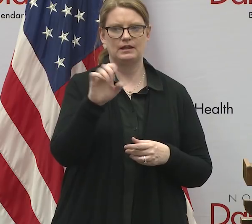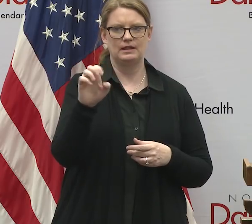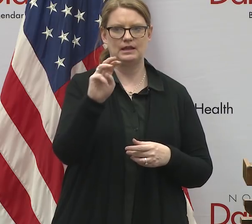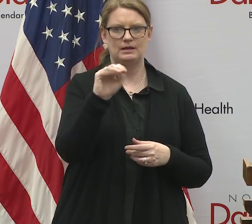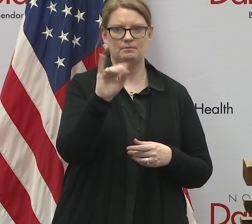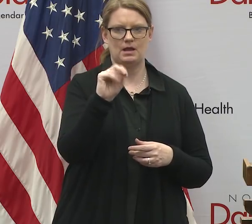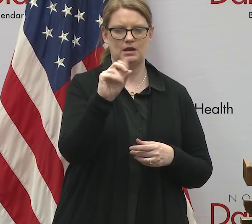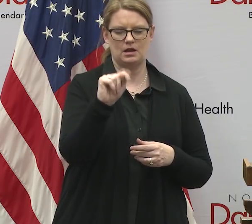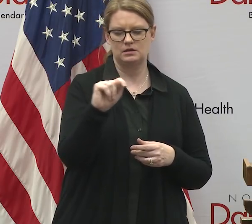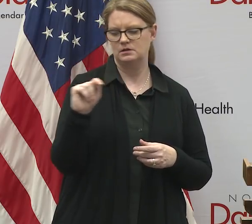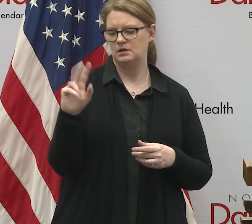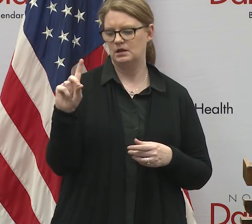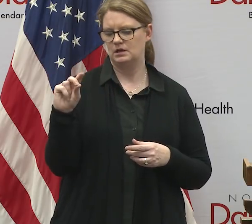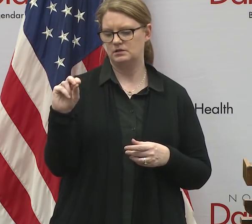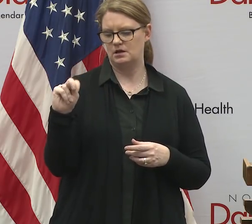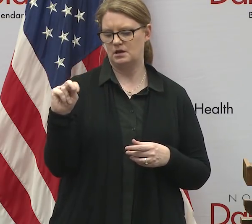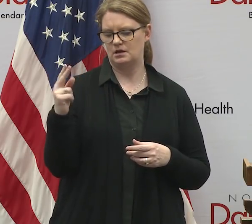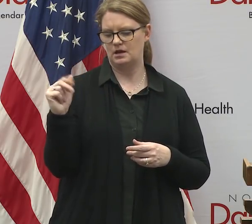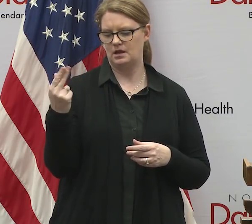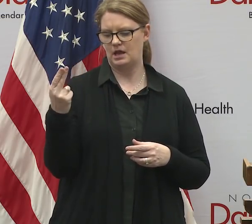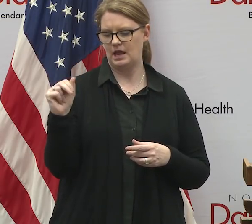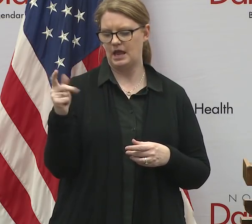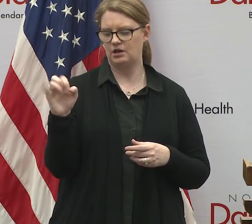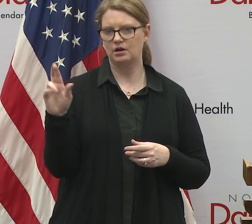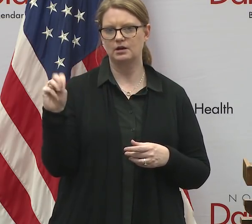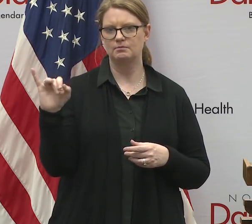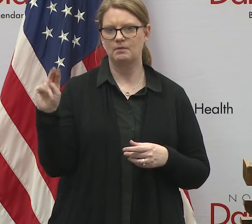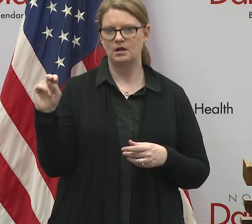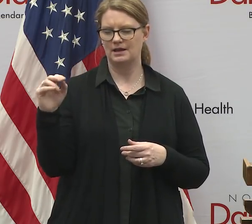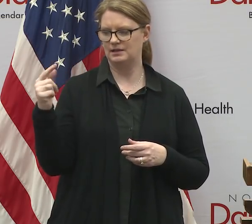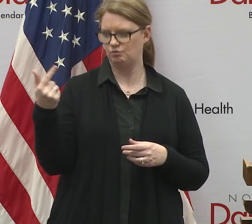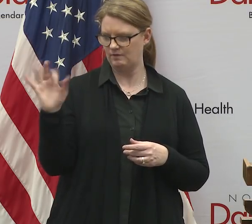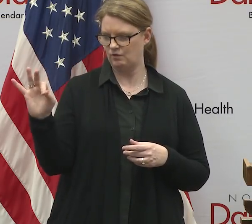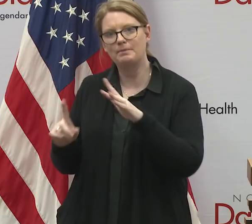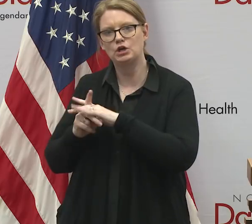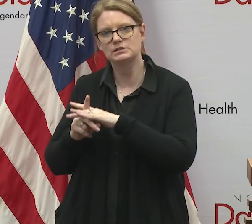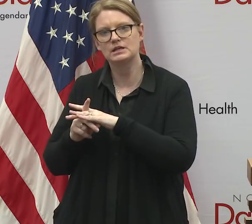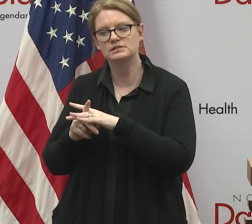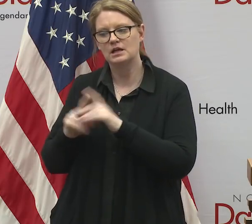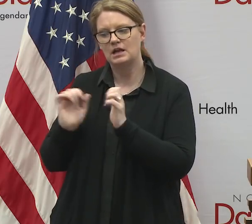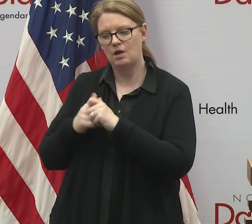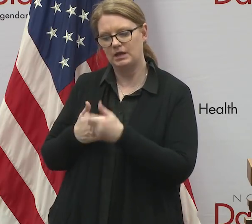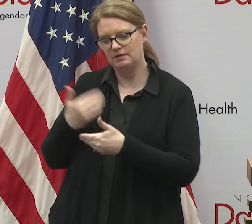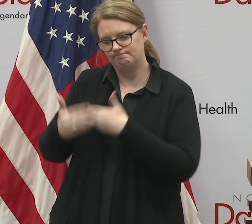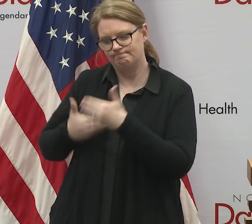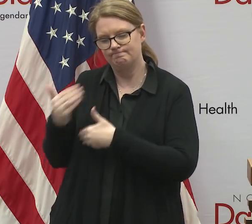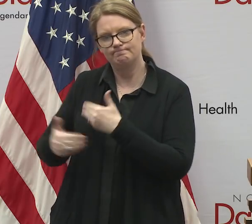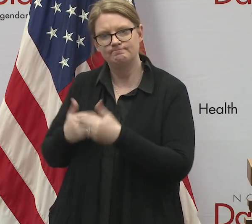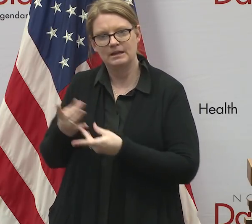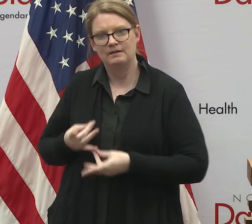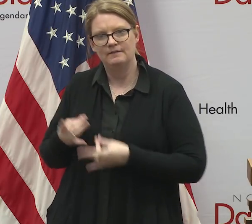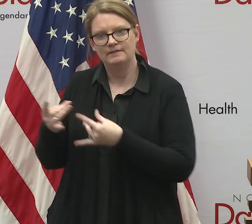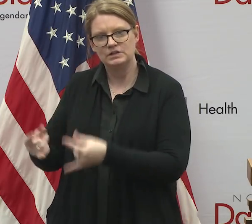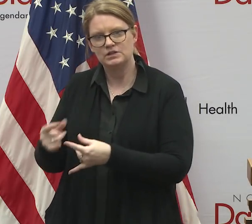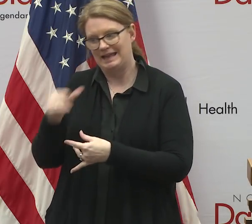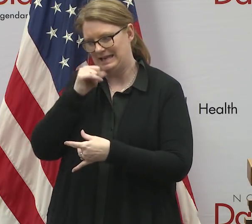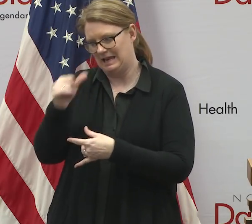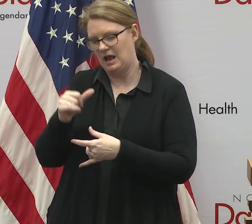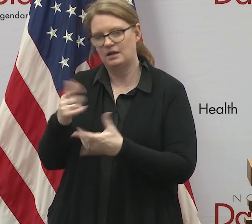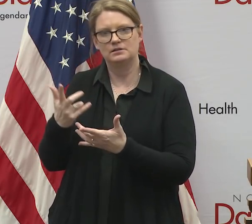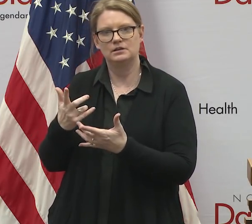Kristi Noem from South Dakota today, and at a press conference at 11:30 today, she announced 6 new cases in